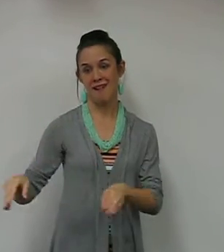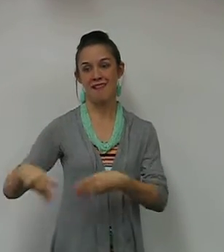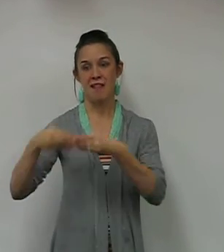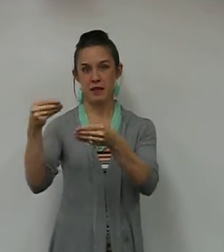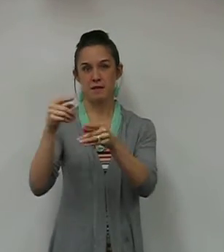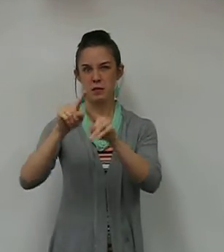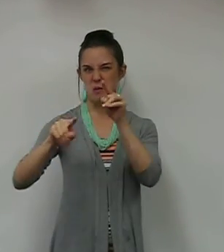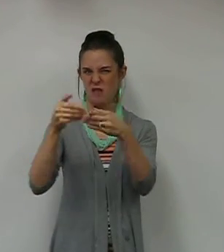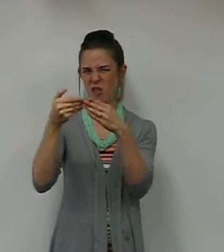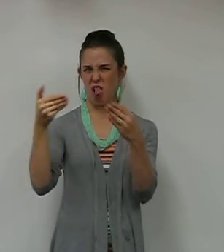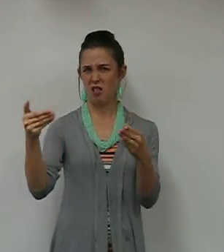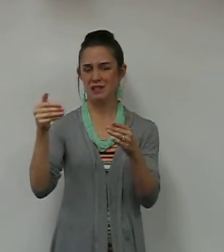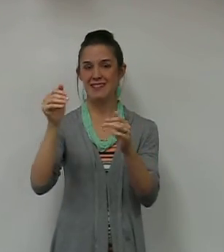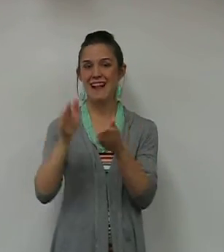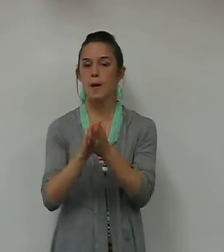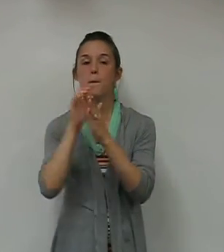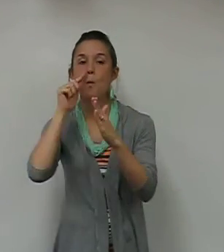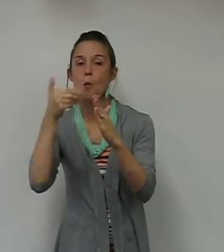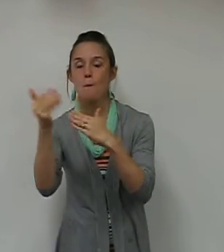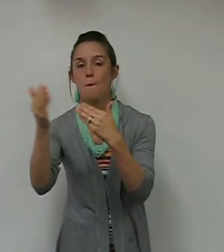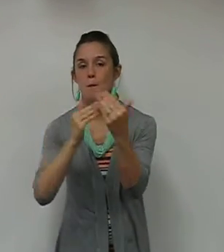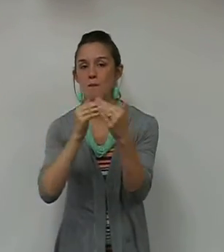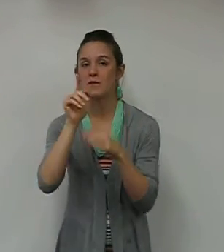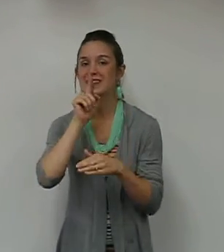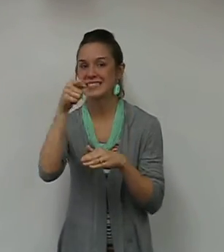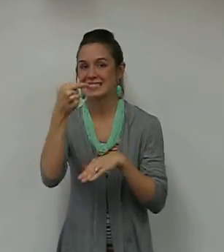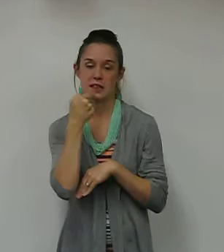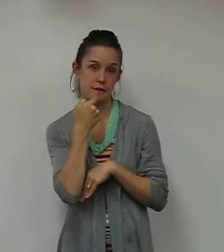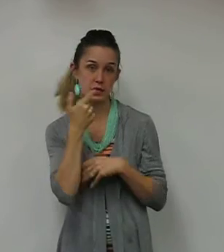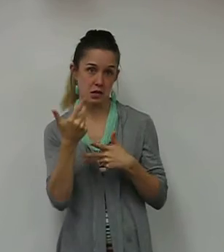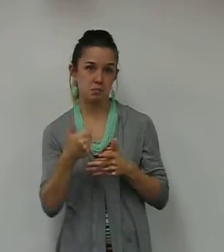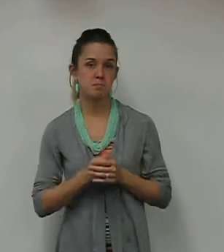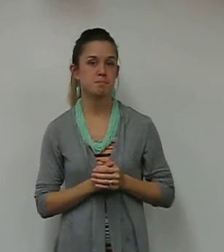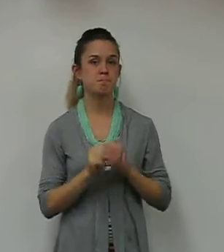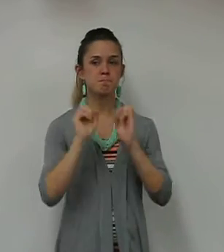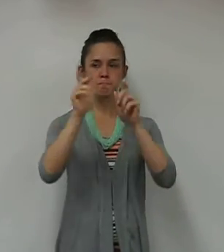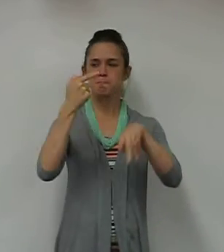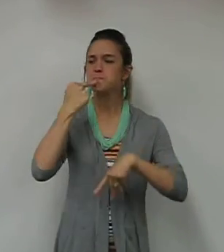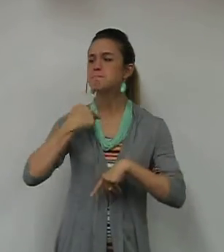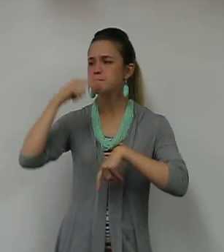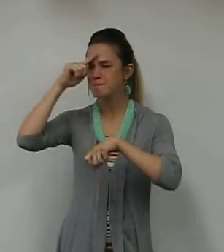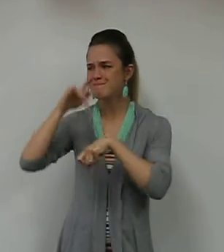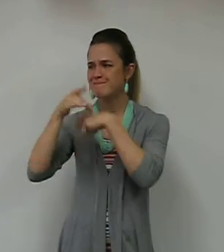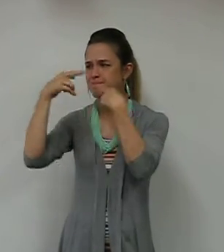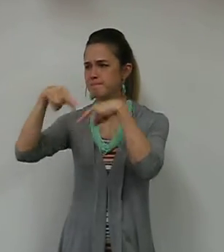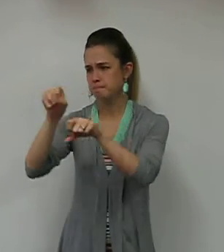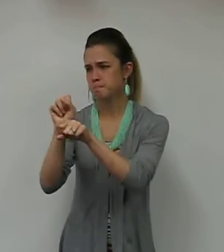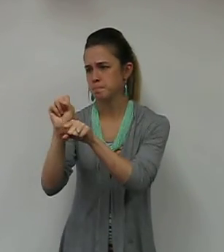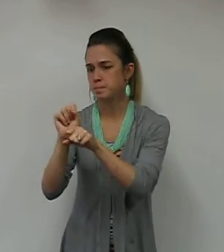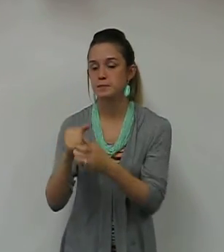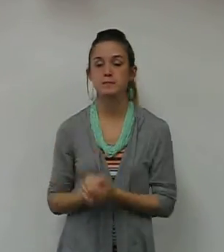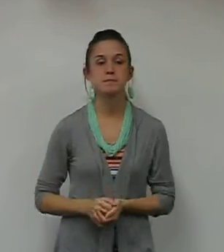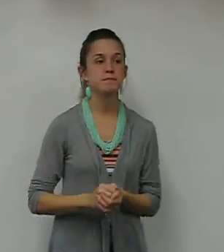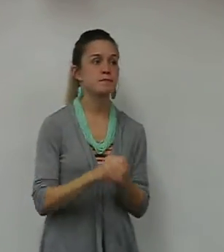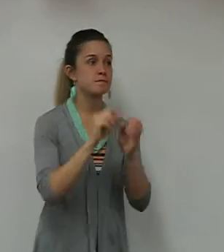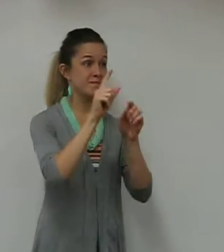ask them to prove whatever it is that they've said. Okay, tell me what you're thinking while you're doing it. I'm going to prove